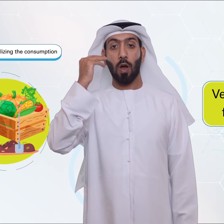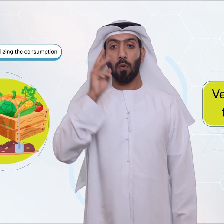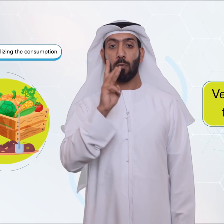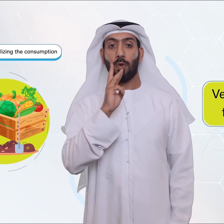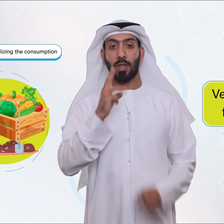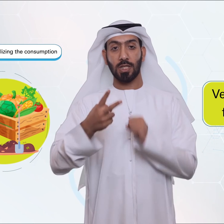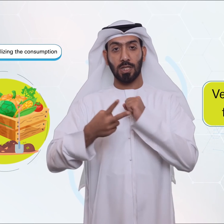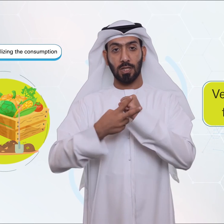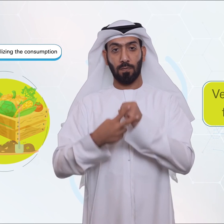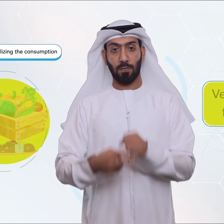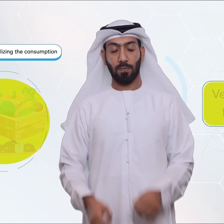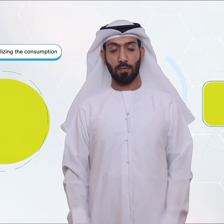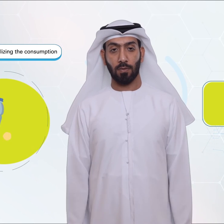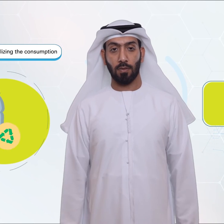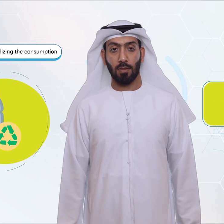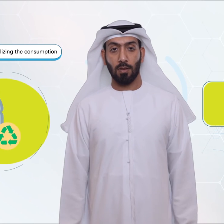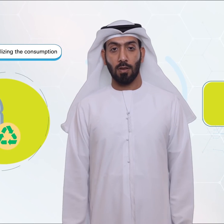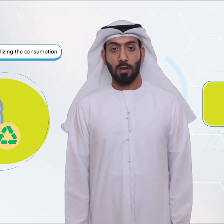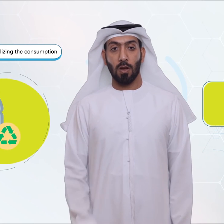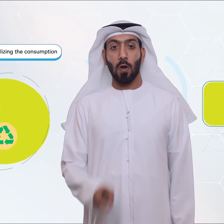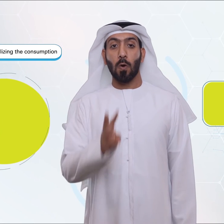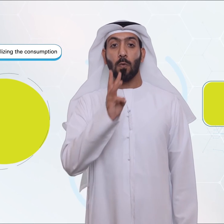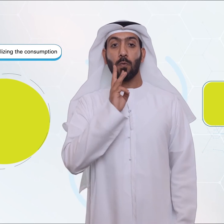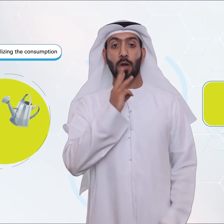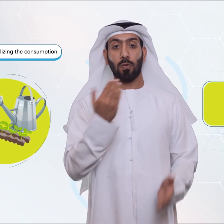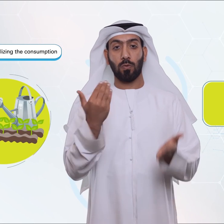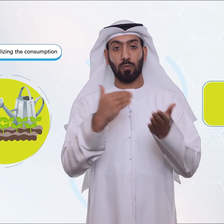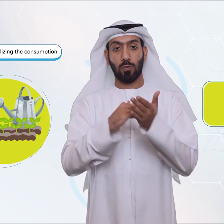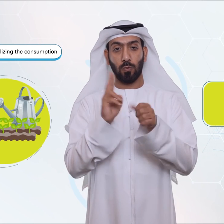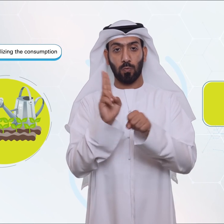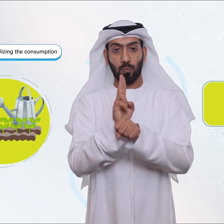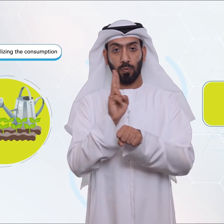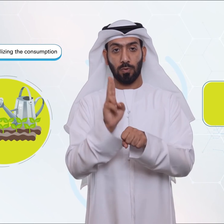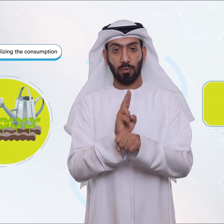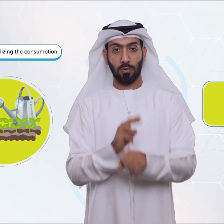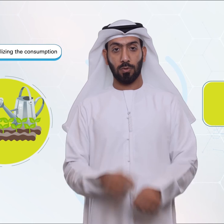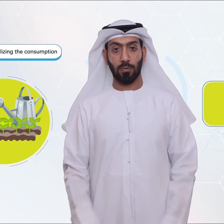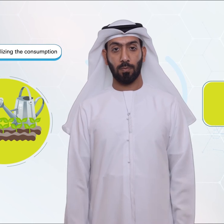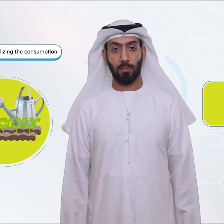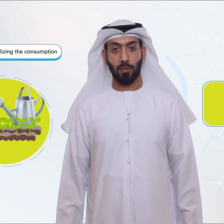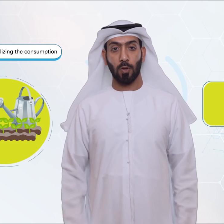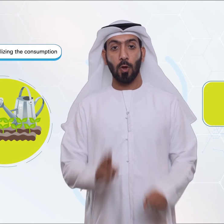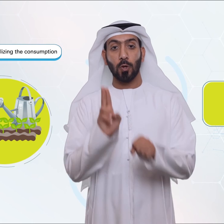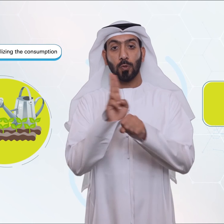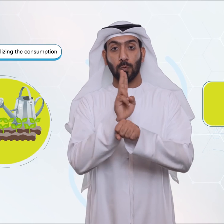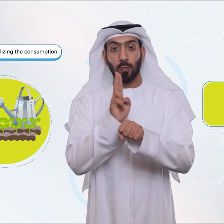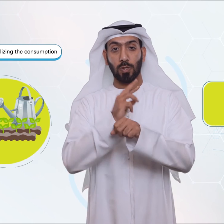within the soil. Water reuse. Using recycled water to irrigate crops. If the